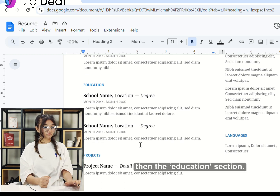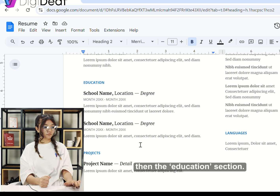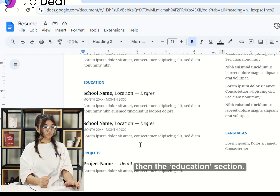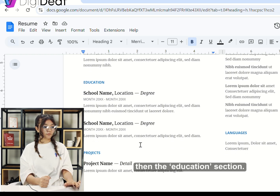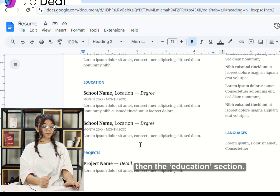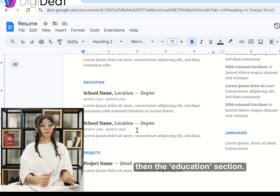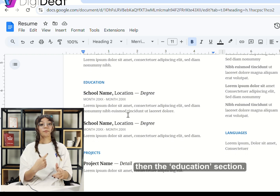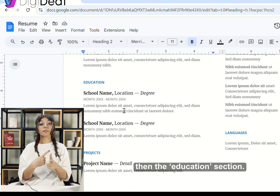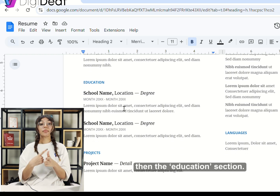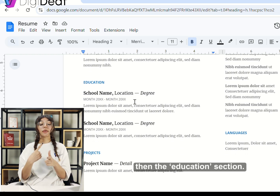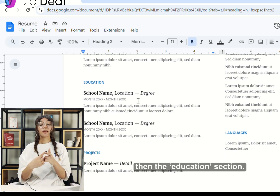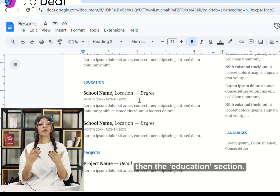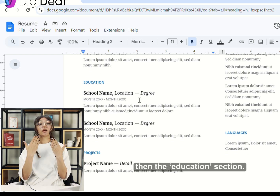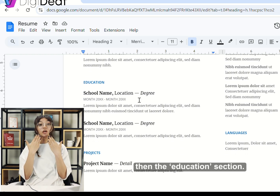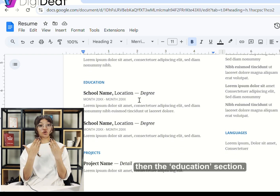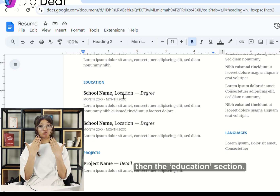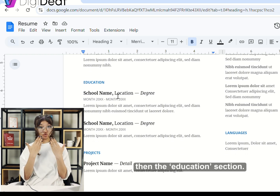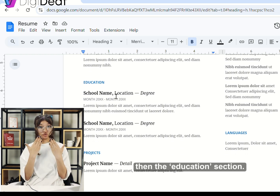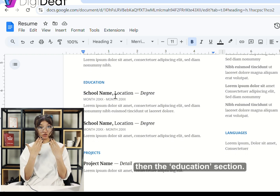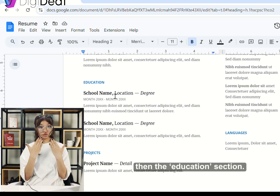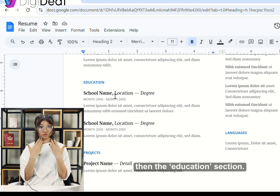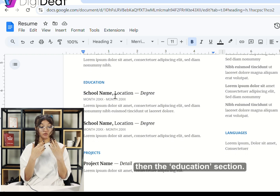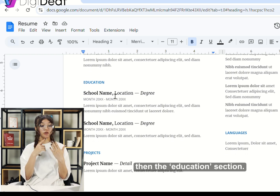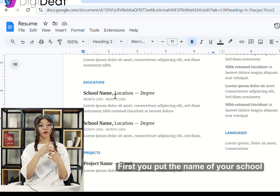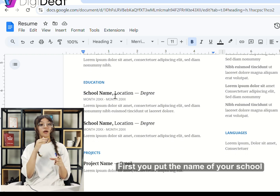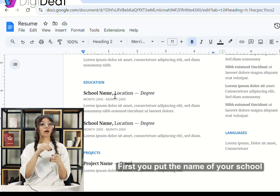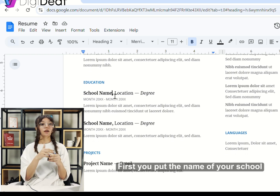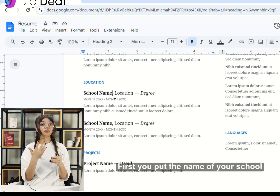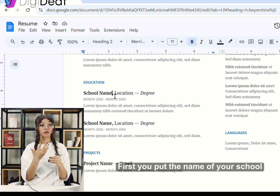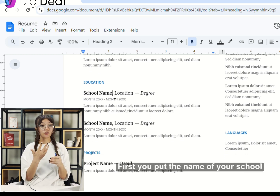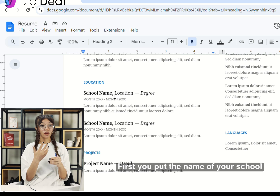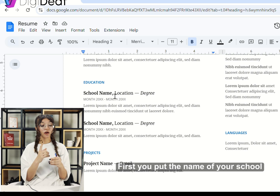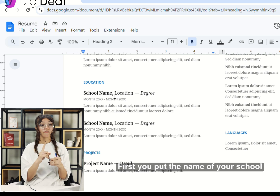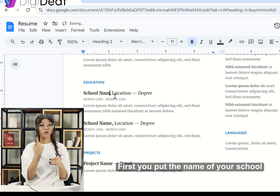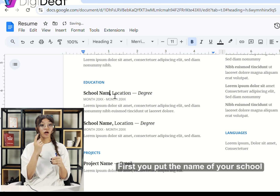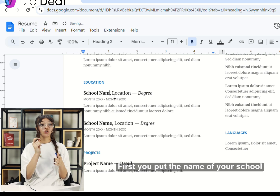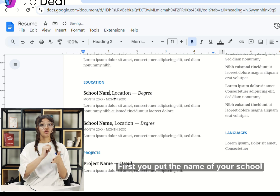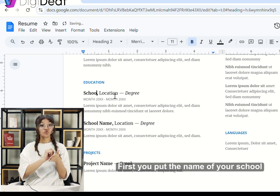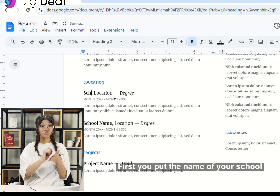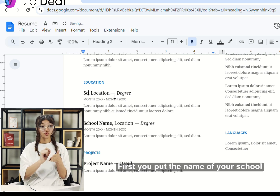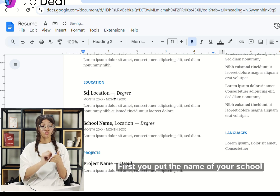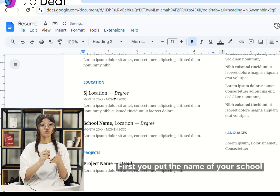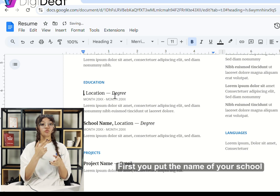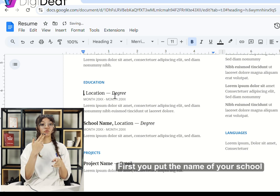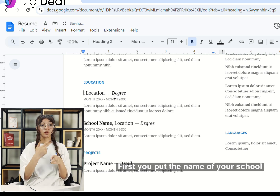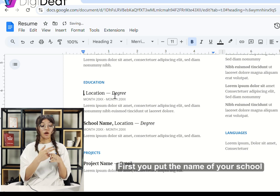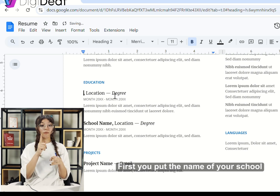Then the education section. First, you put the name of your school,